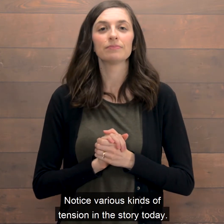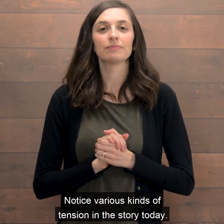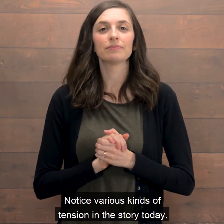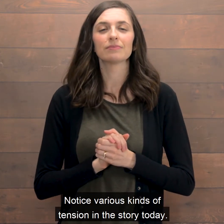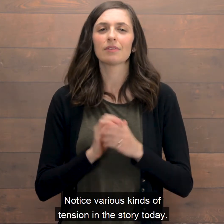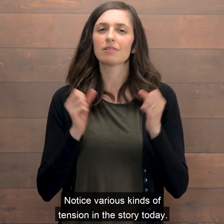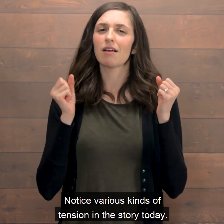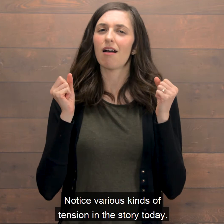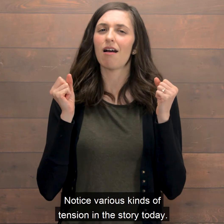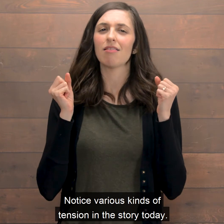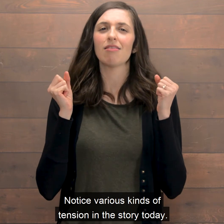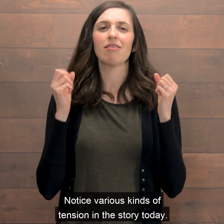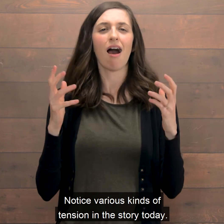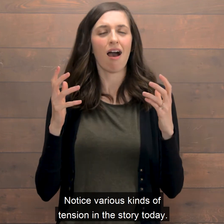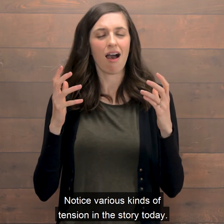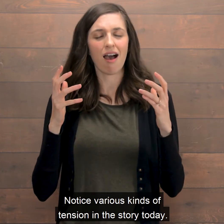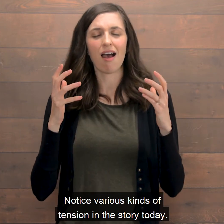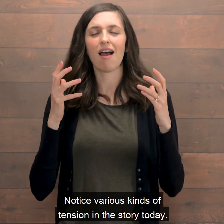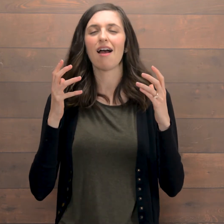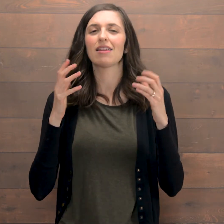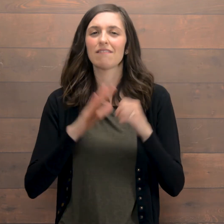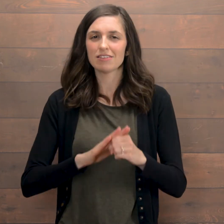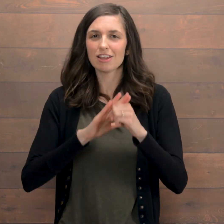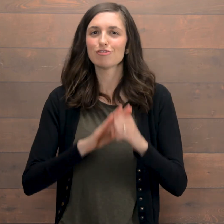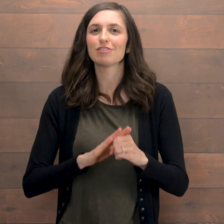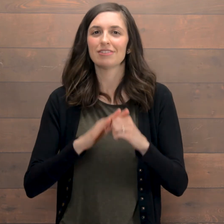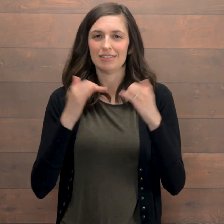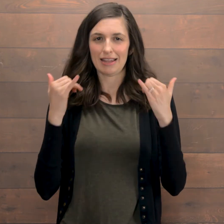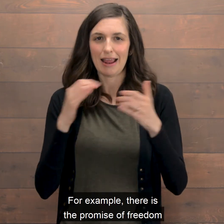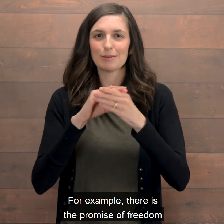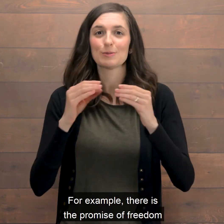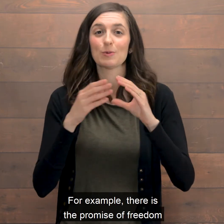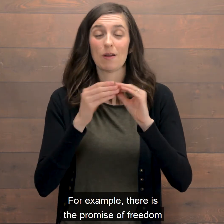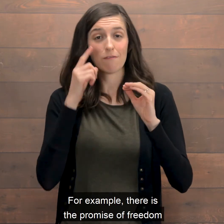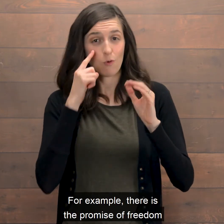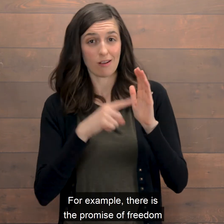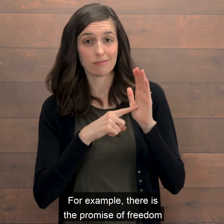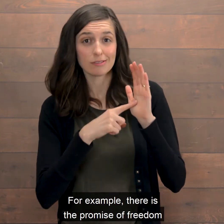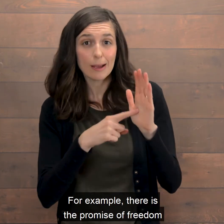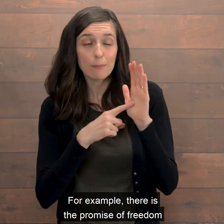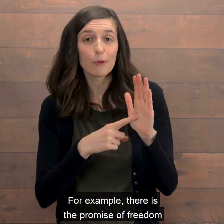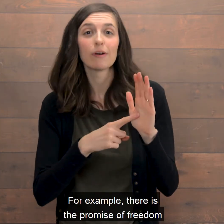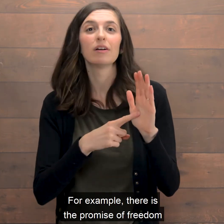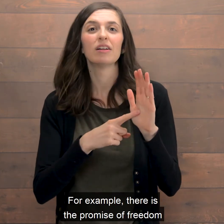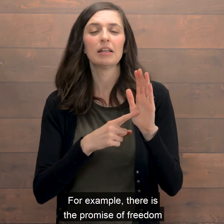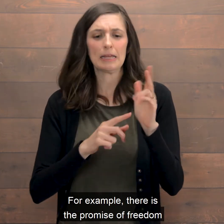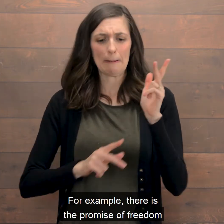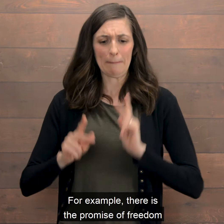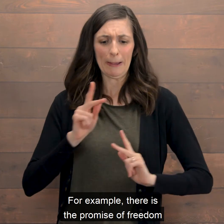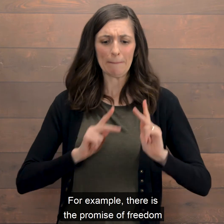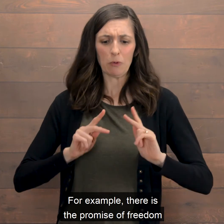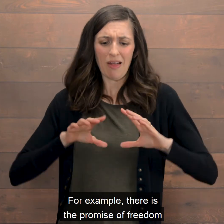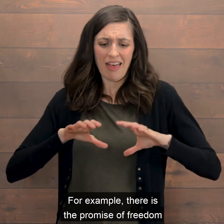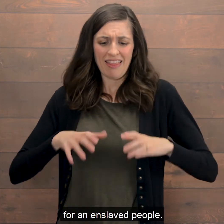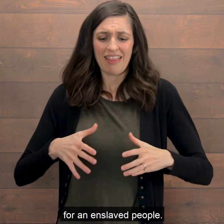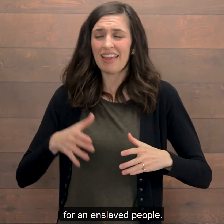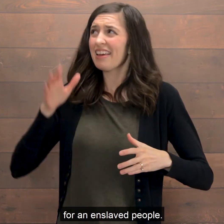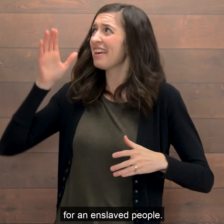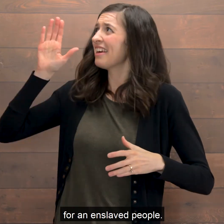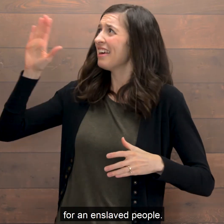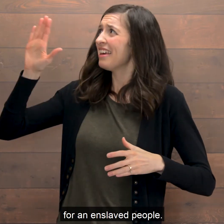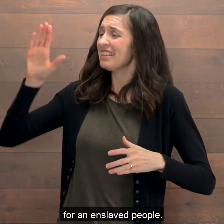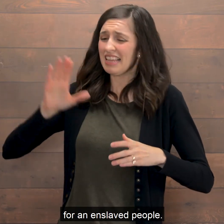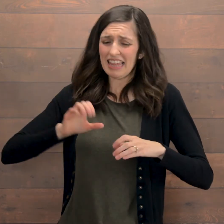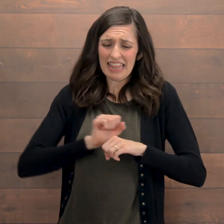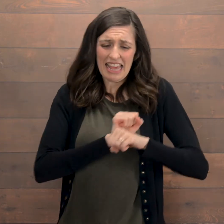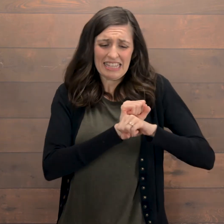Notice various kinds of tension in the story today. For example, there is the promise of freedom for an